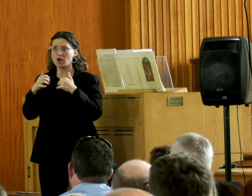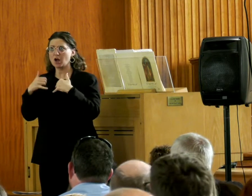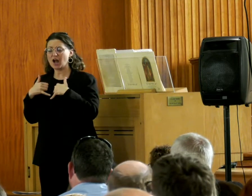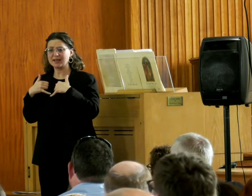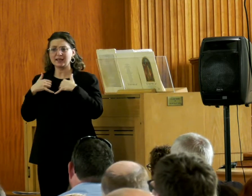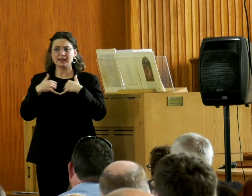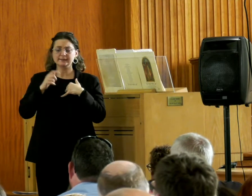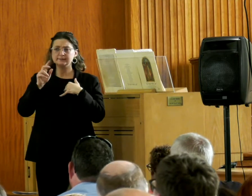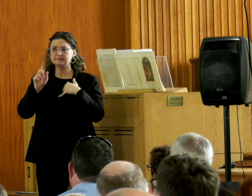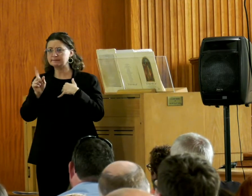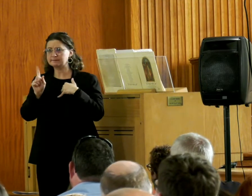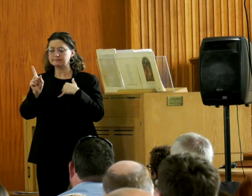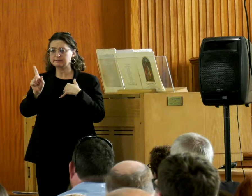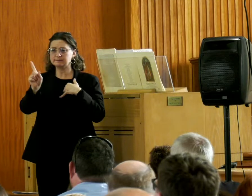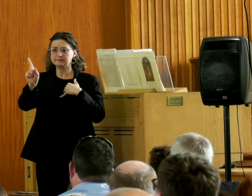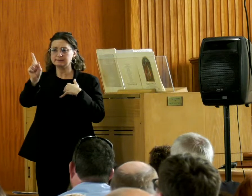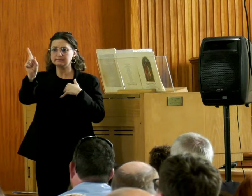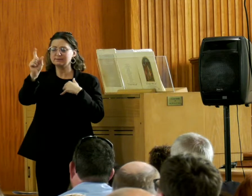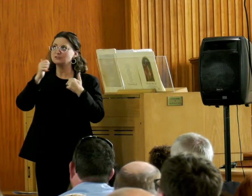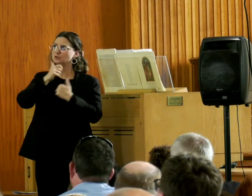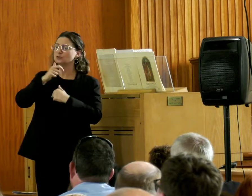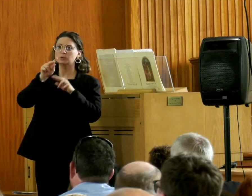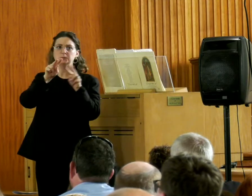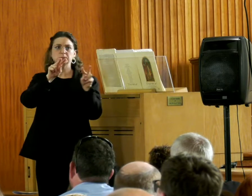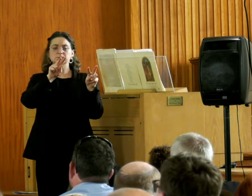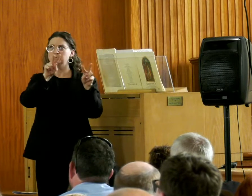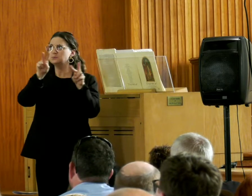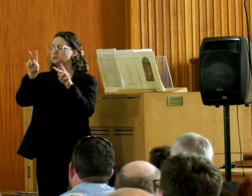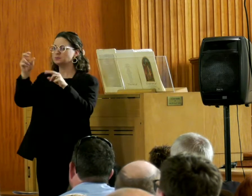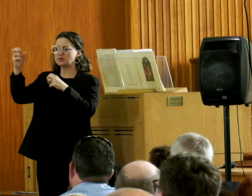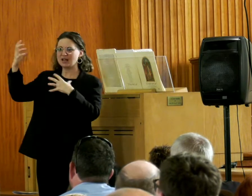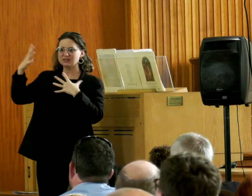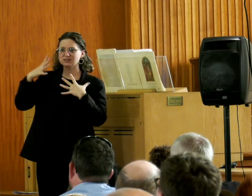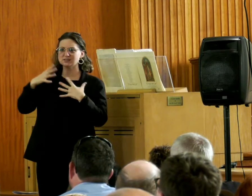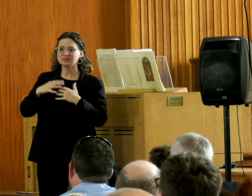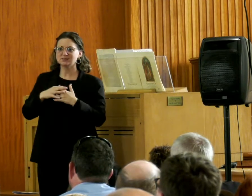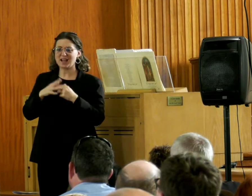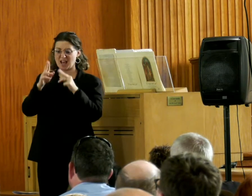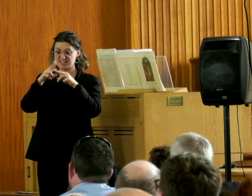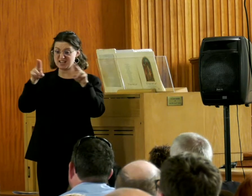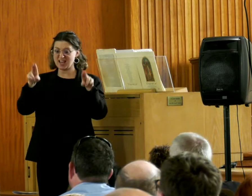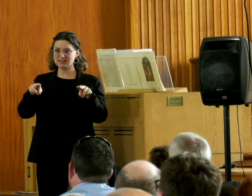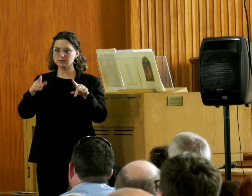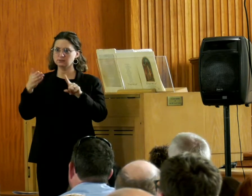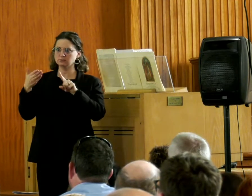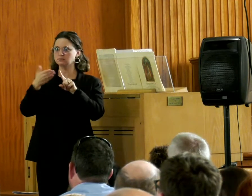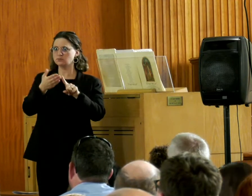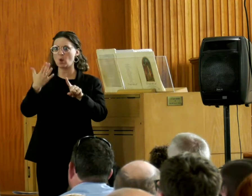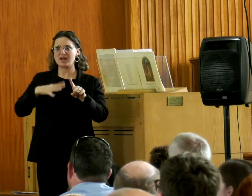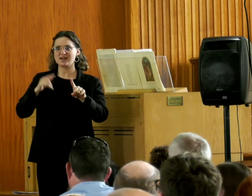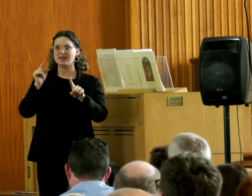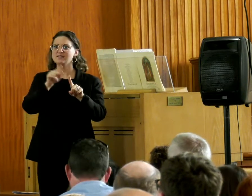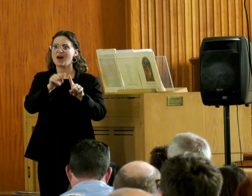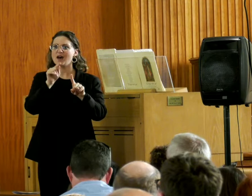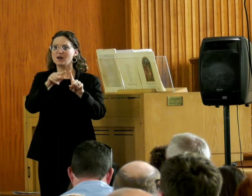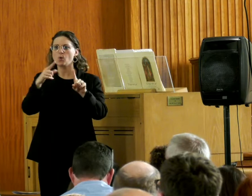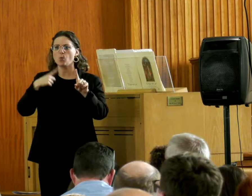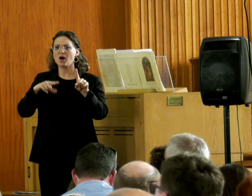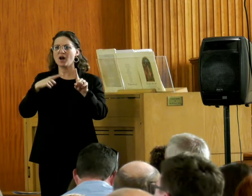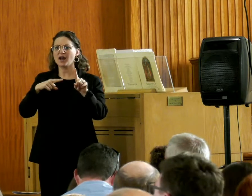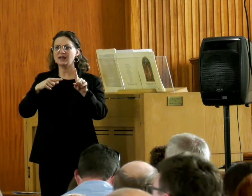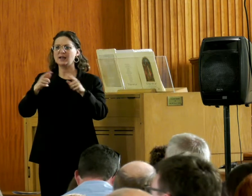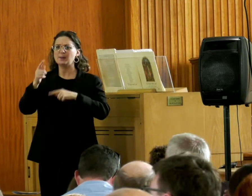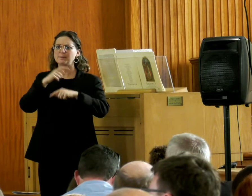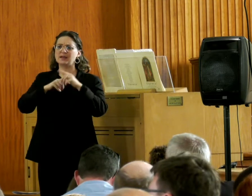mountains, enjoying the wonderful outdoors, a tent can be exactly what he needs when he becomes